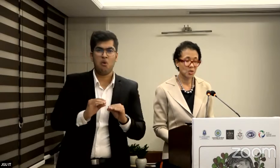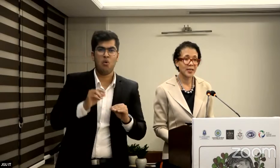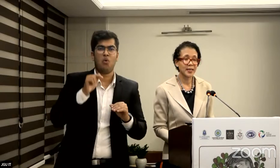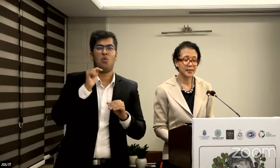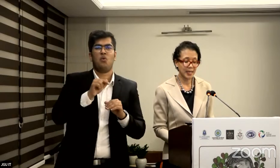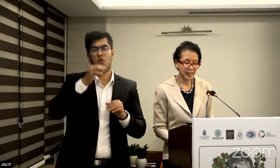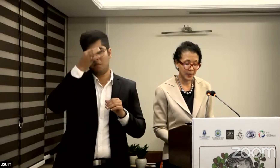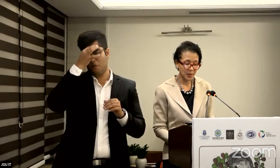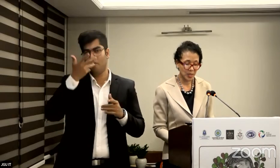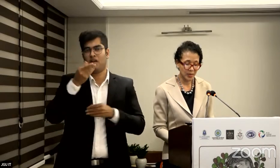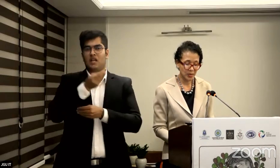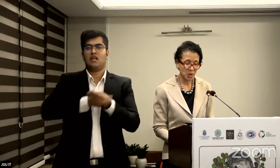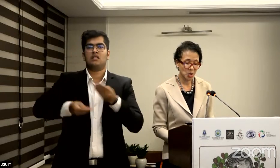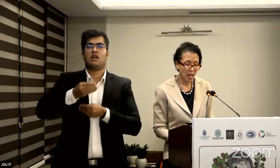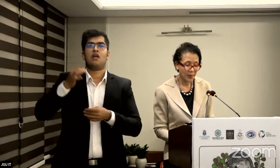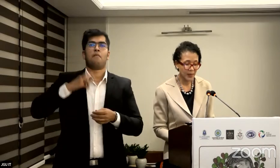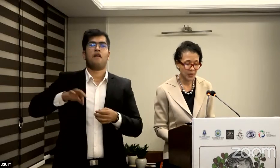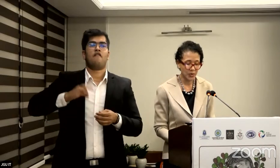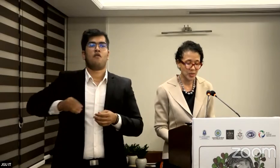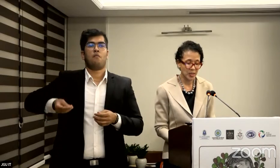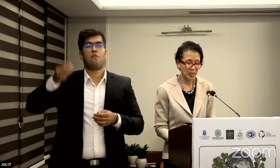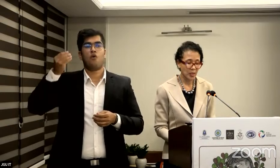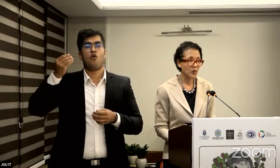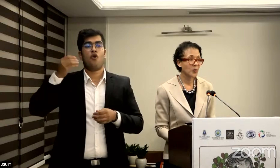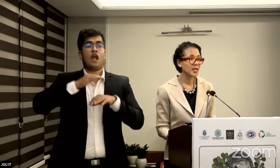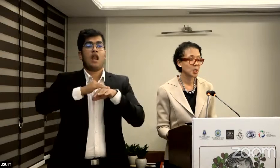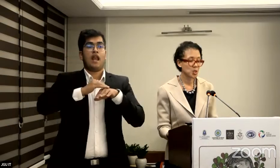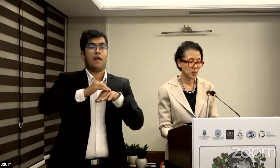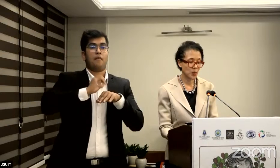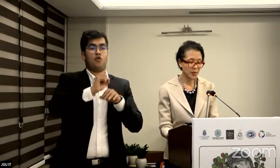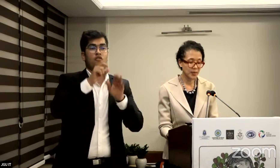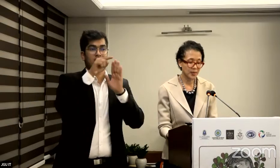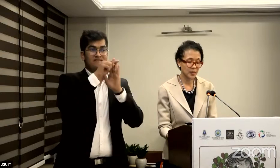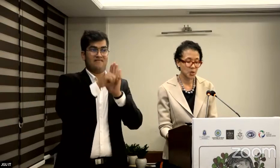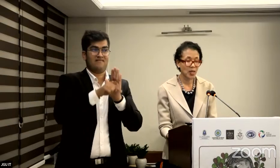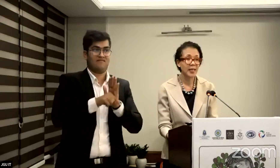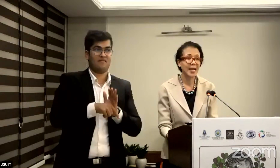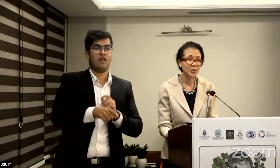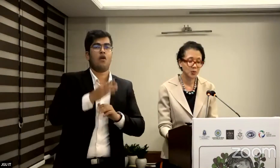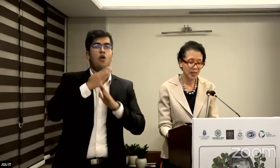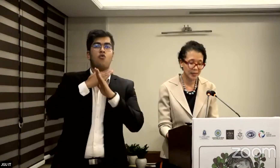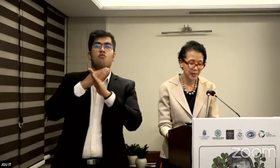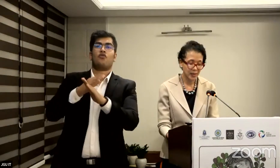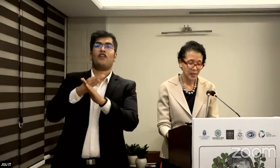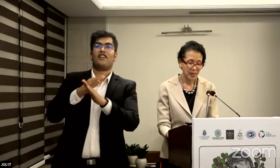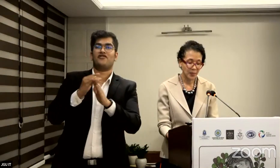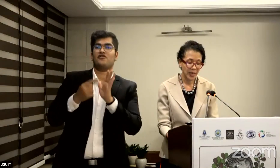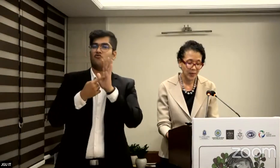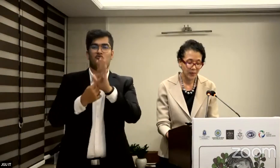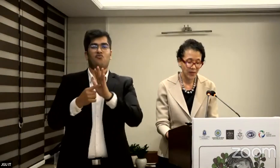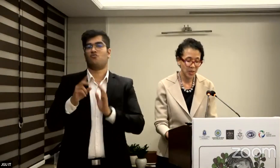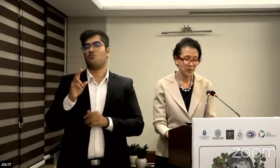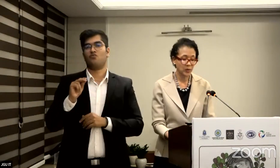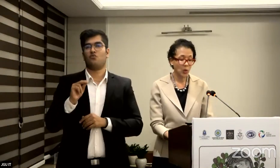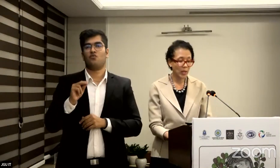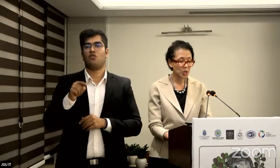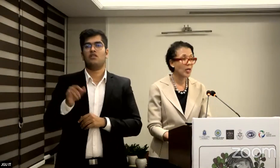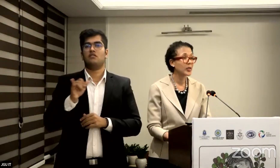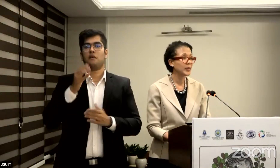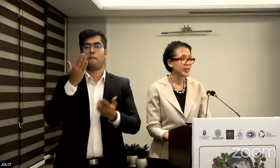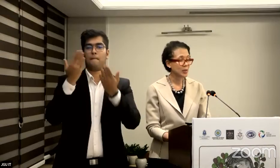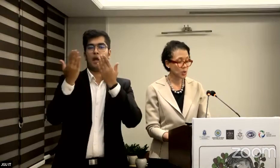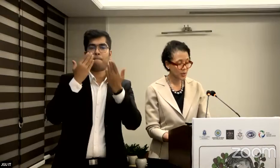advantage in trade, and that labor standards should not be used for protectionist purposes to try to counteract the comparative advantage of low